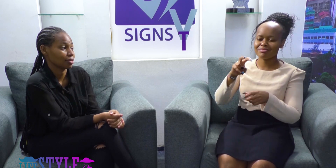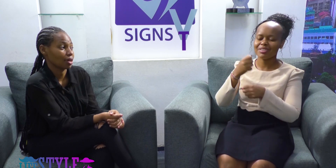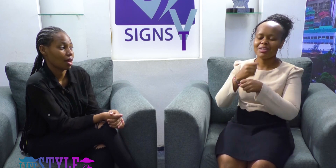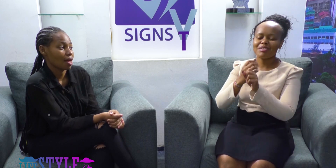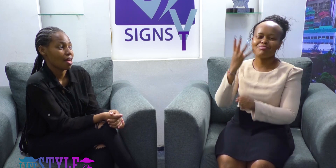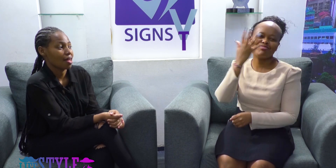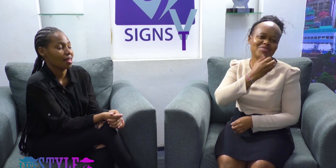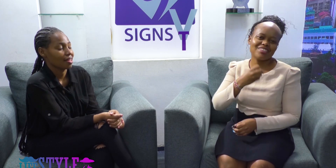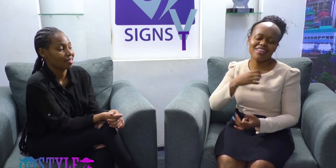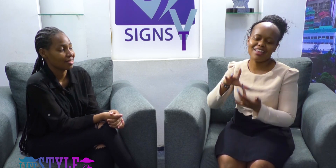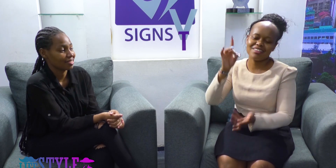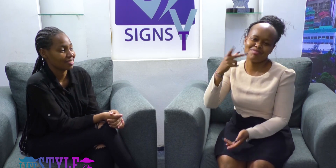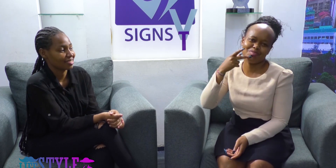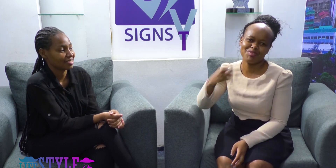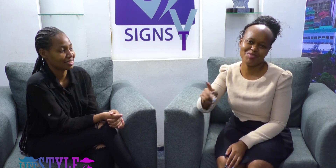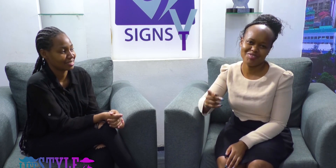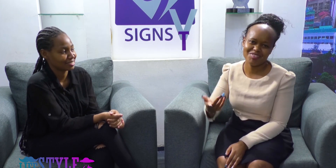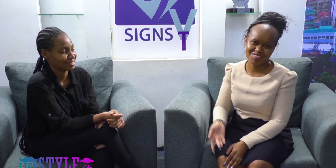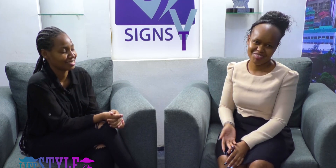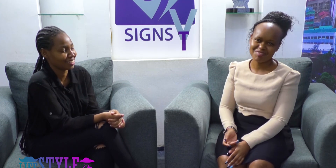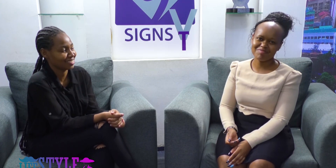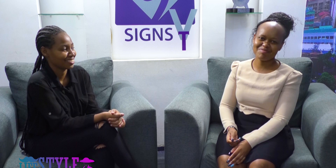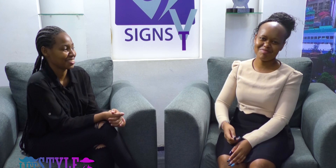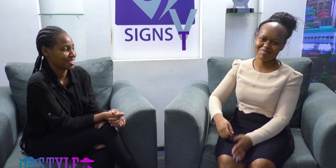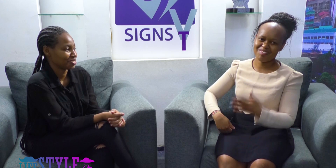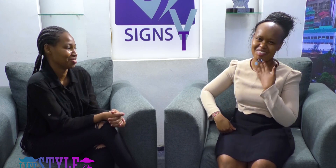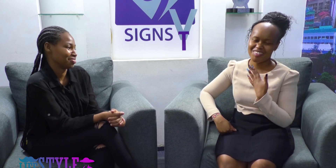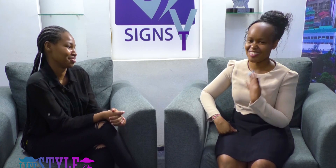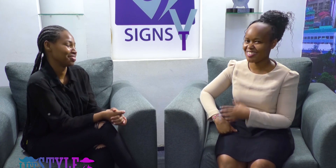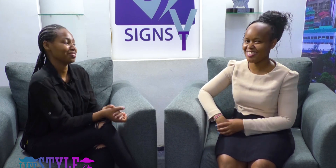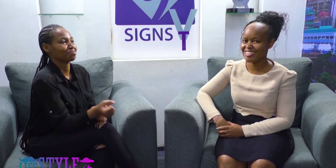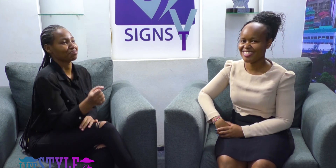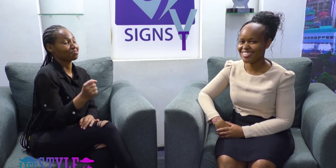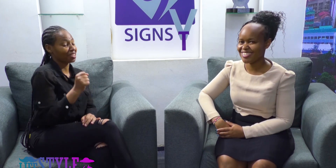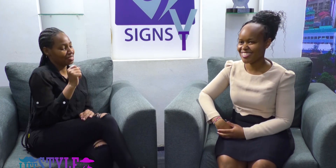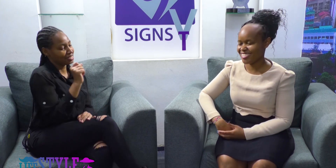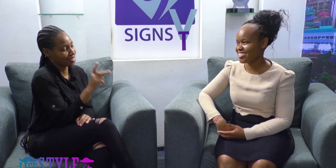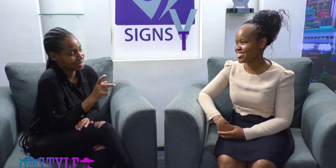but they used purple because it was very beautiful, and that's why I chose purple.